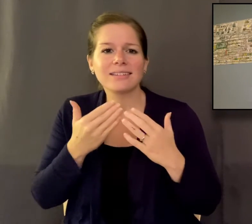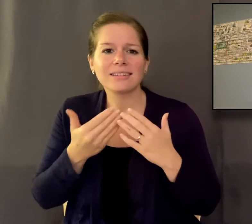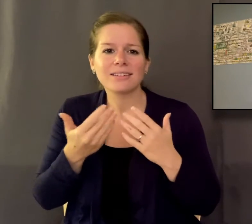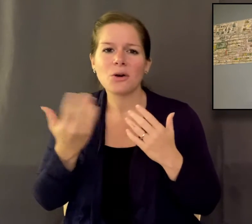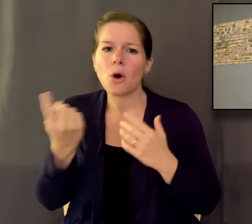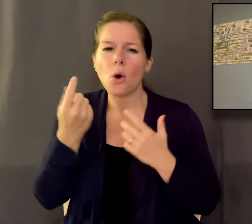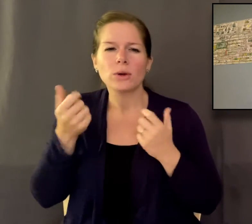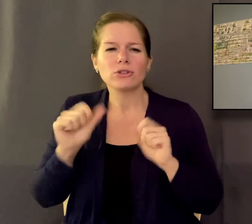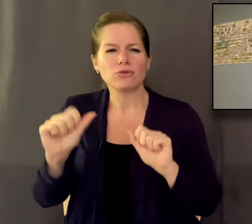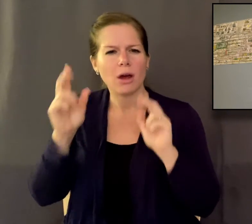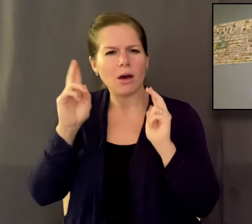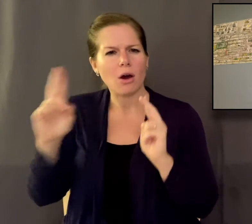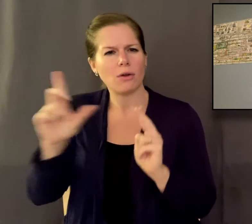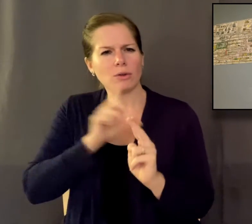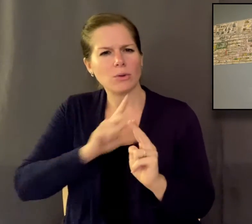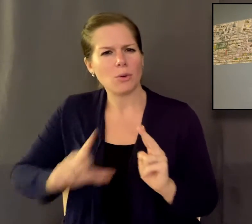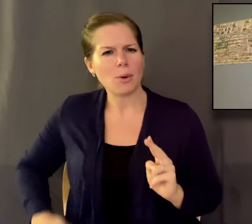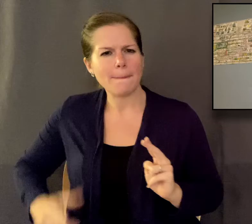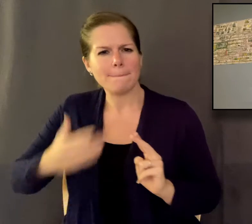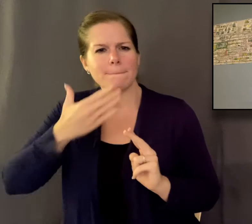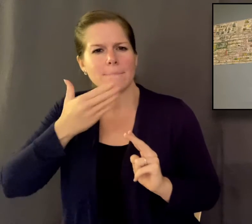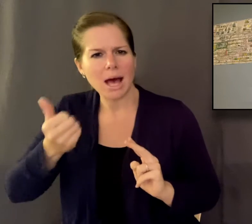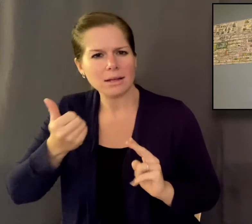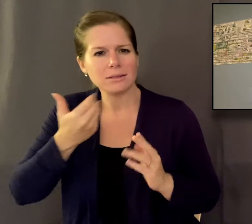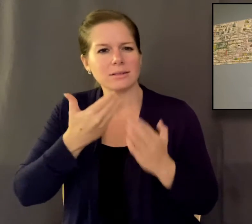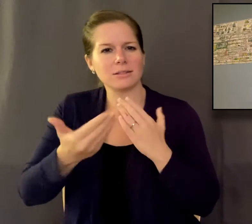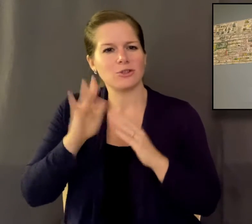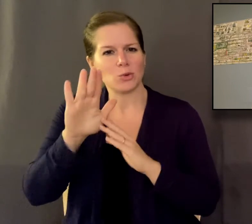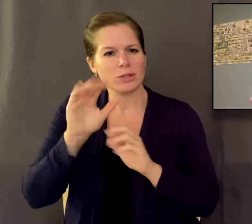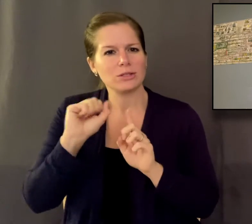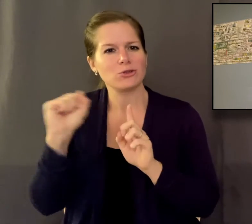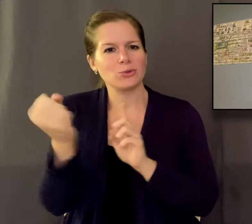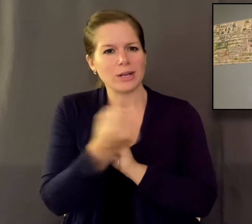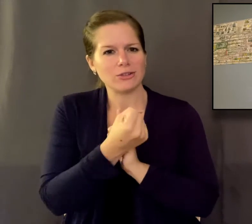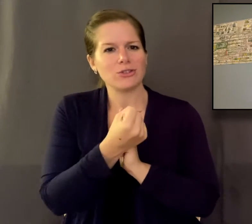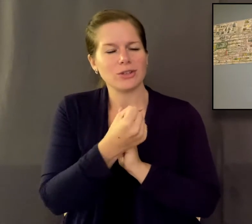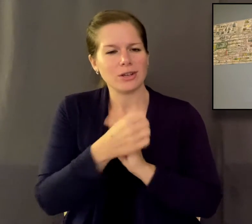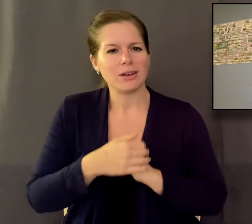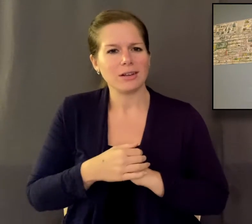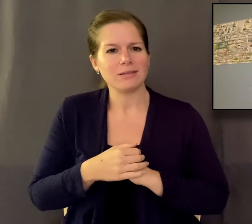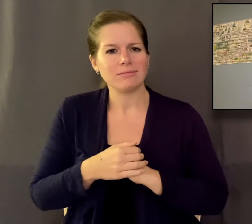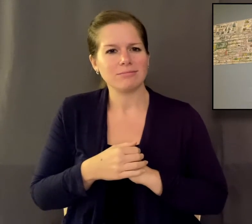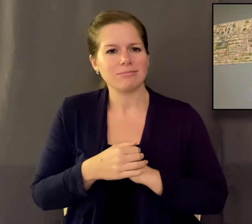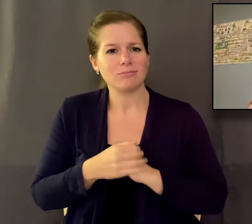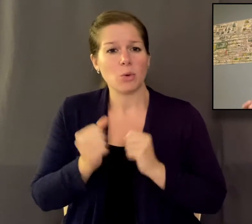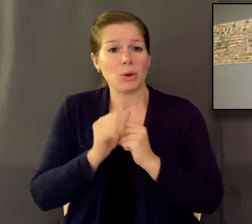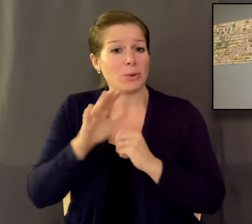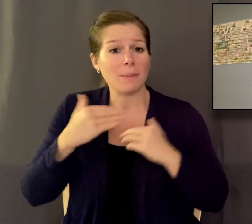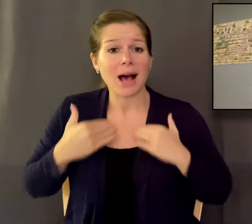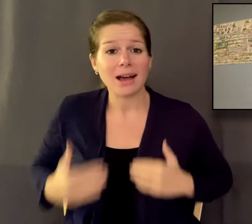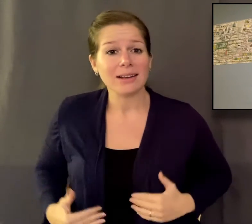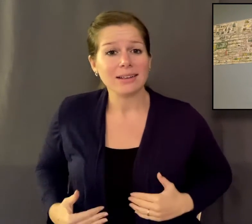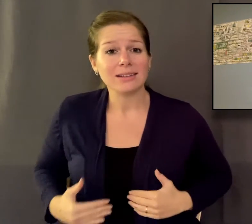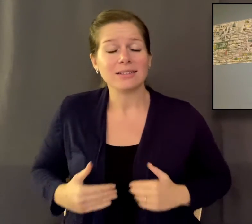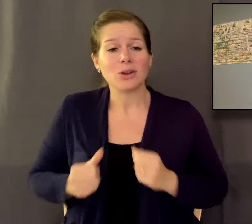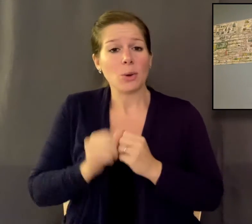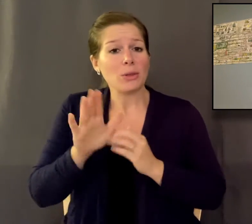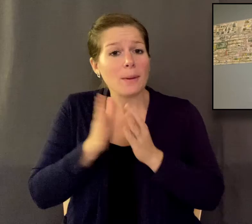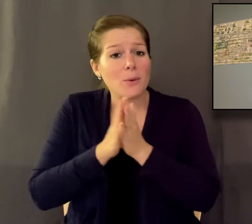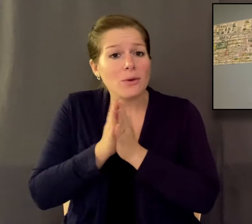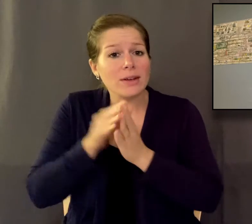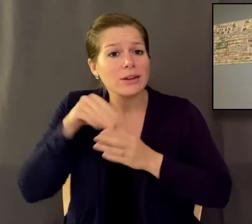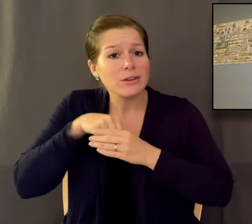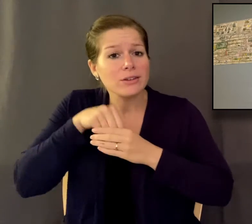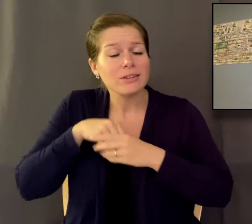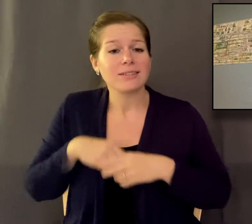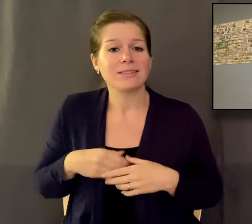affection for the other person, serving them with your life, with your body, with your motives. And if the Lord changes your station, then be